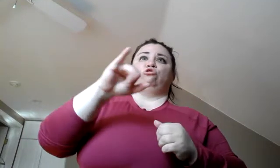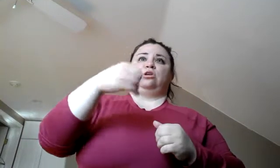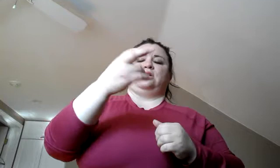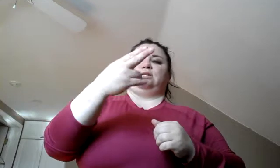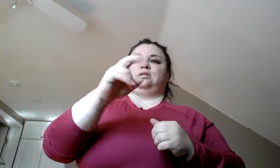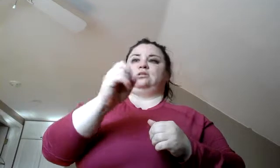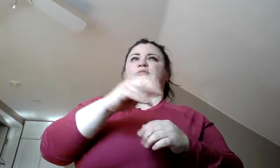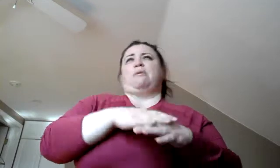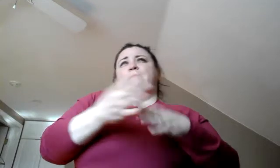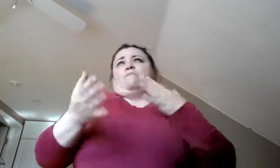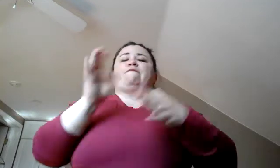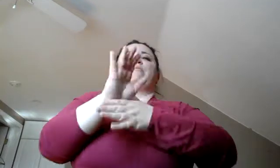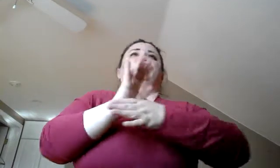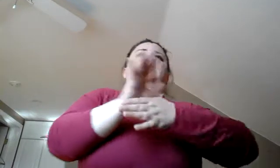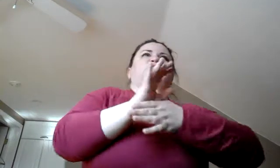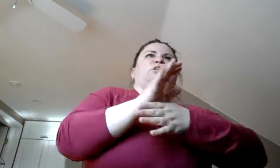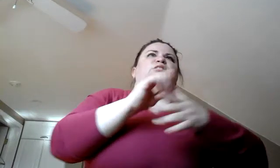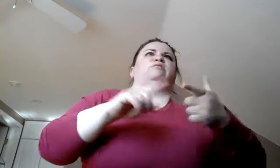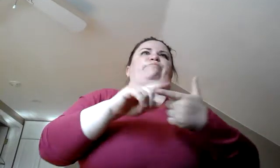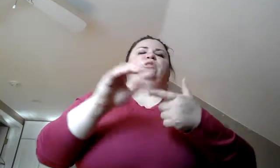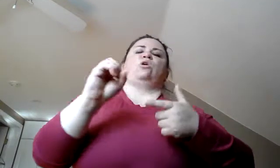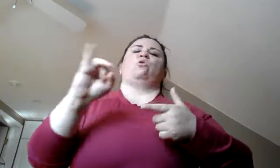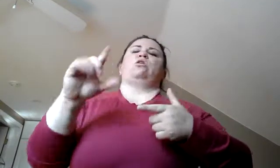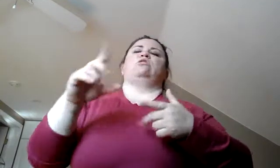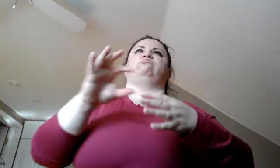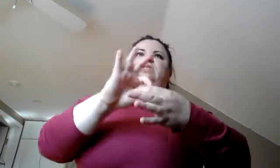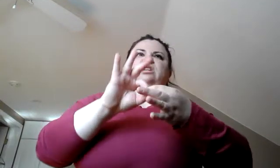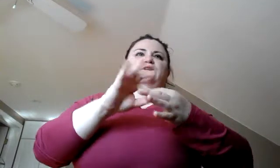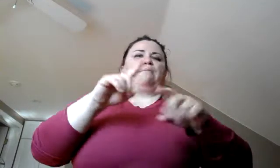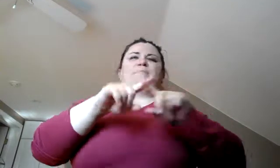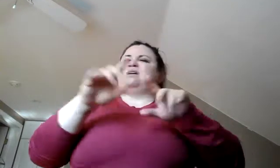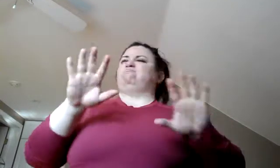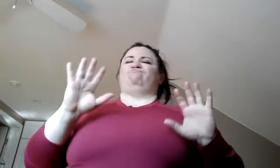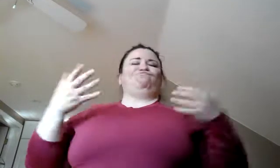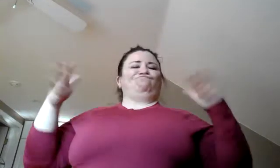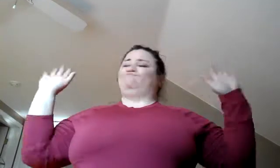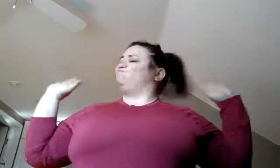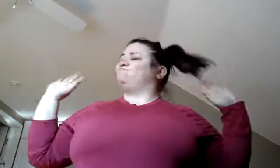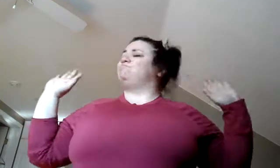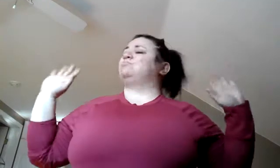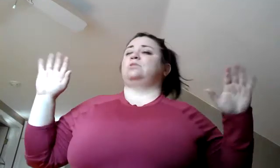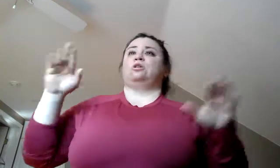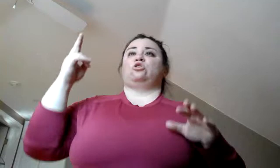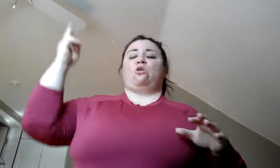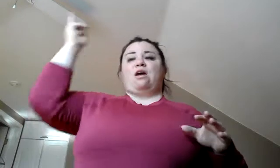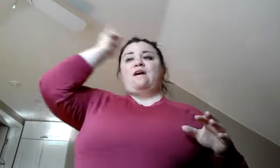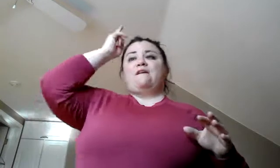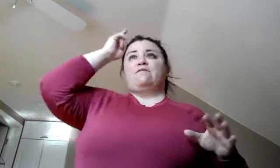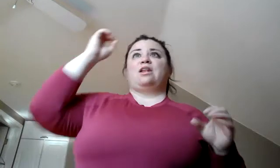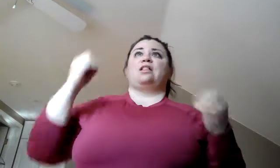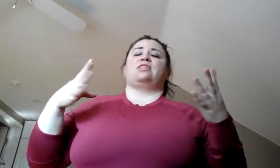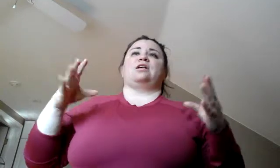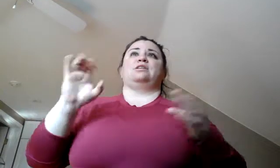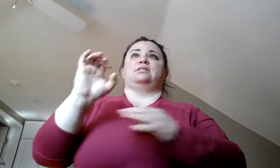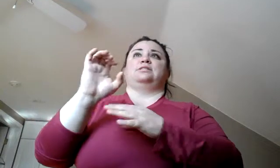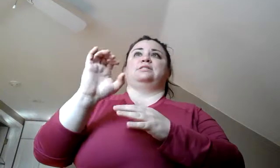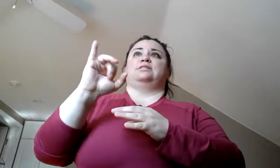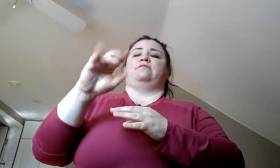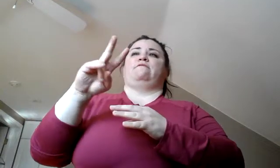and some oil connections with that group. But basically, Afghanistan kind of had a lot of civil war, had a lot of people jockeying